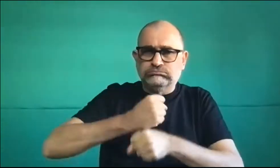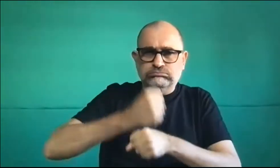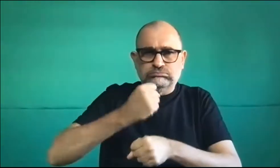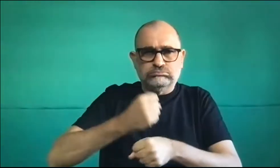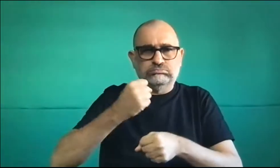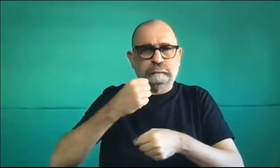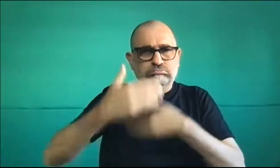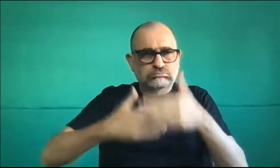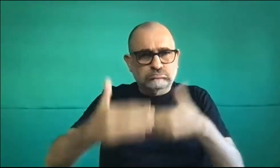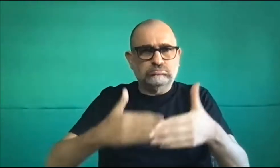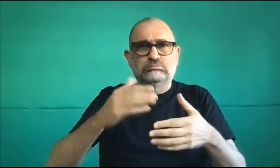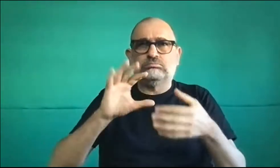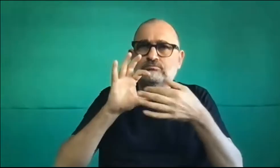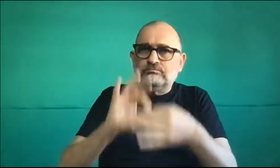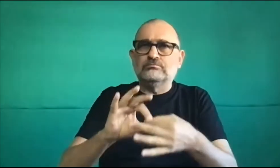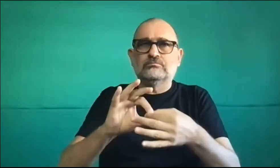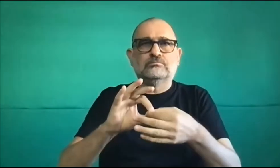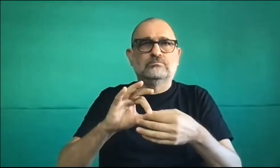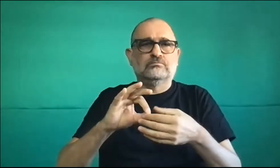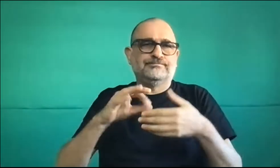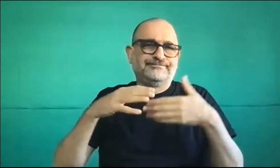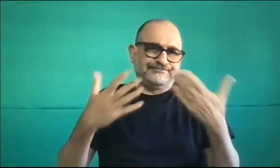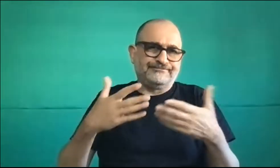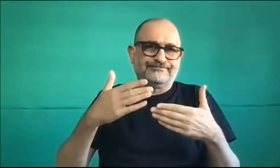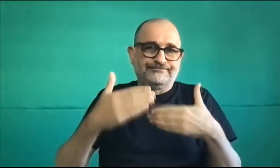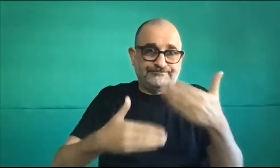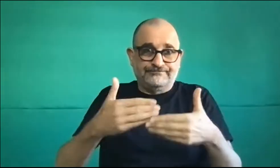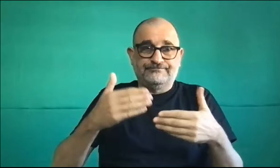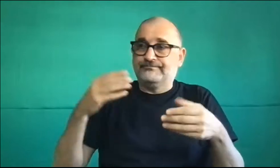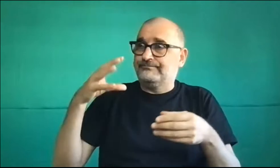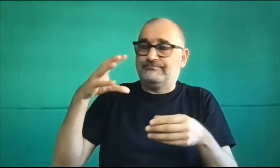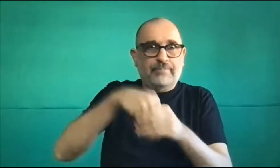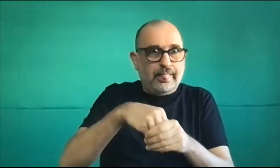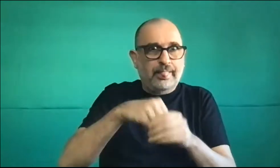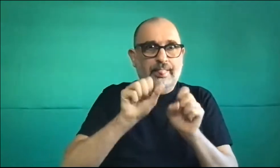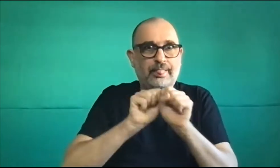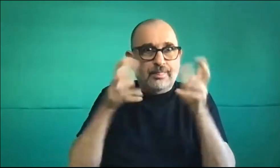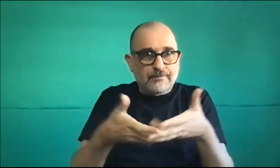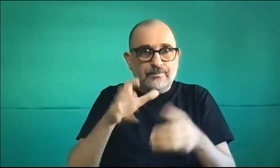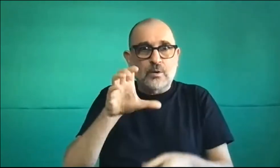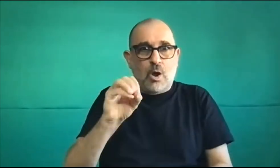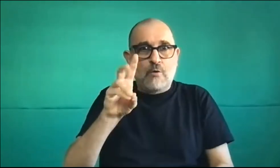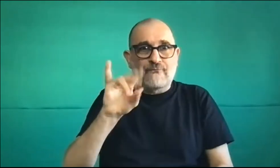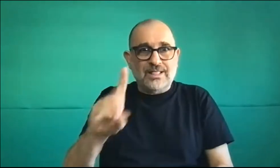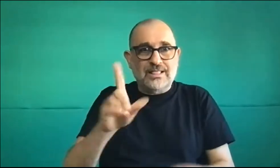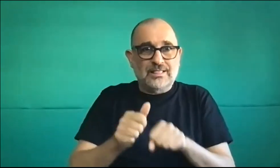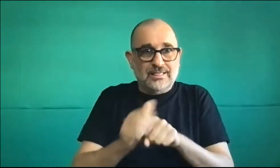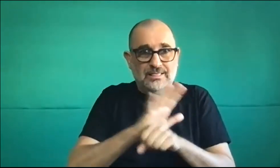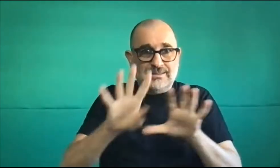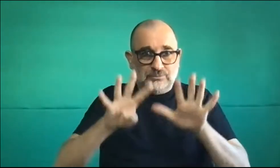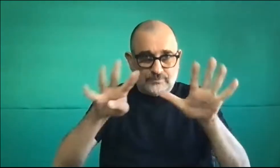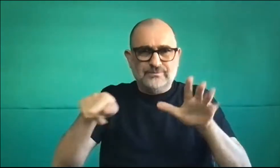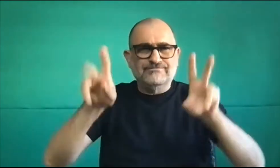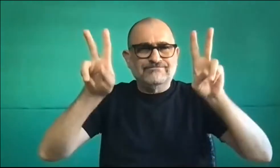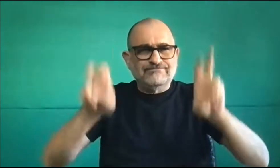would observe and take into account of how the dialogue of knowledges has been implemented in the different contexts and different